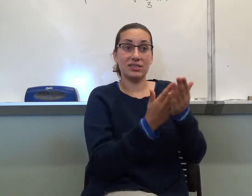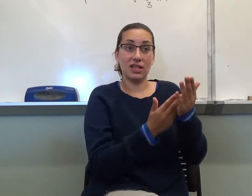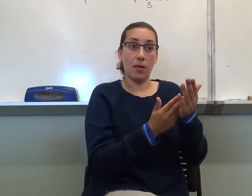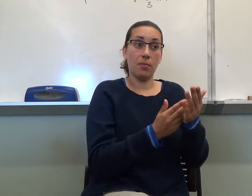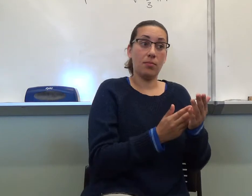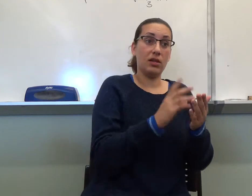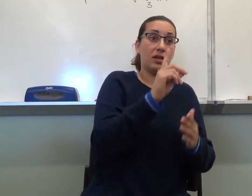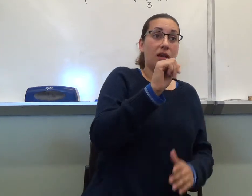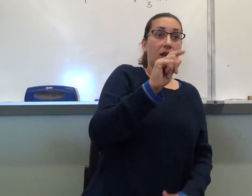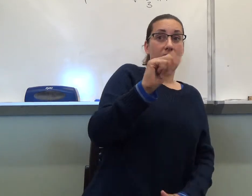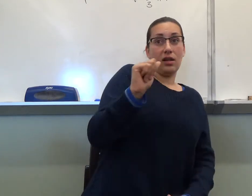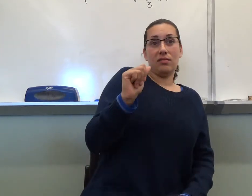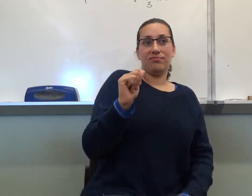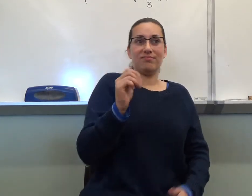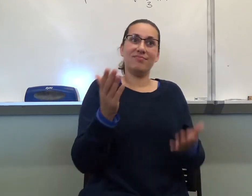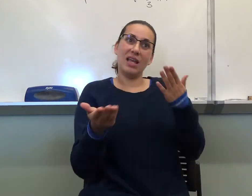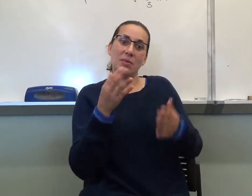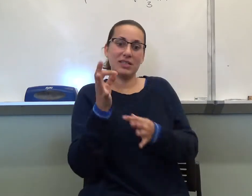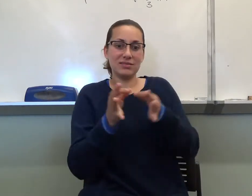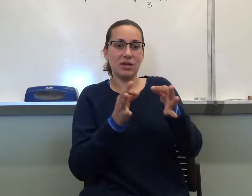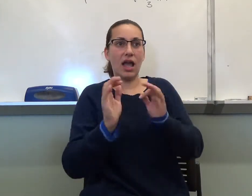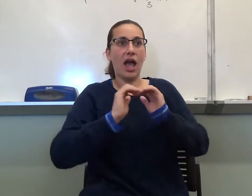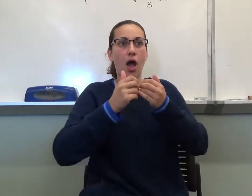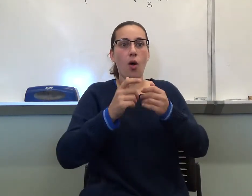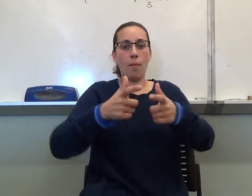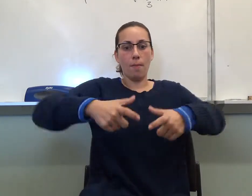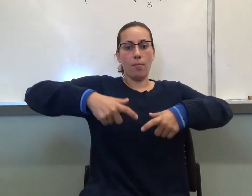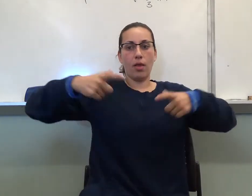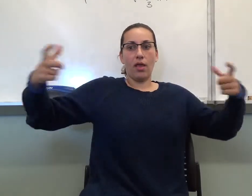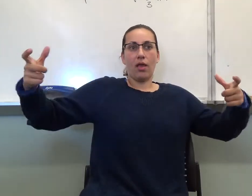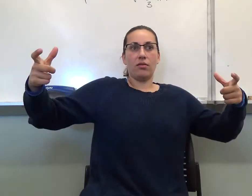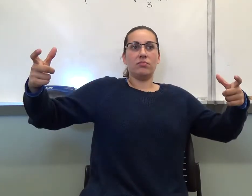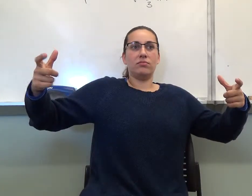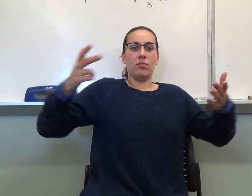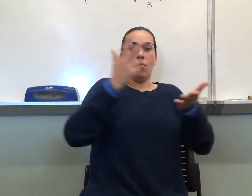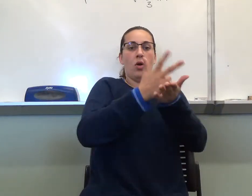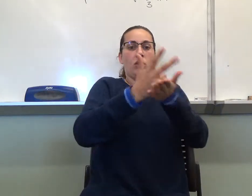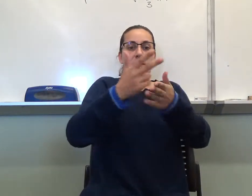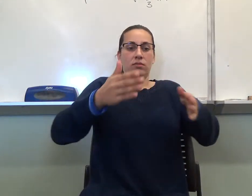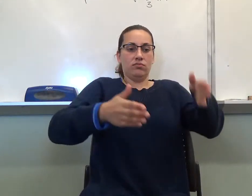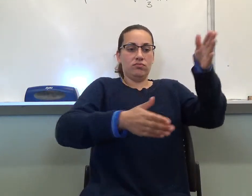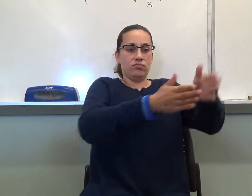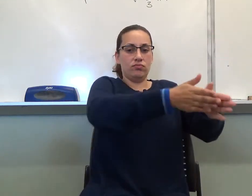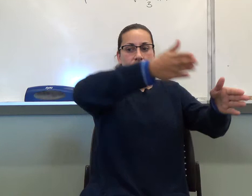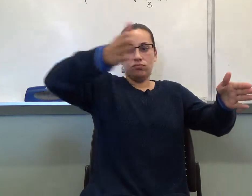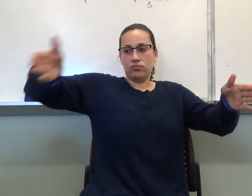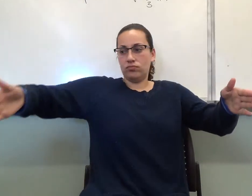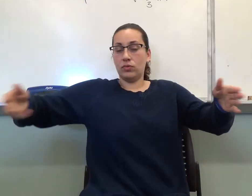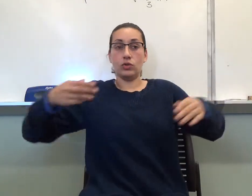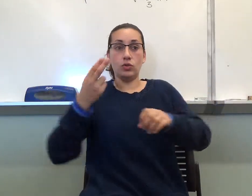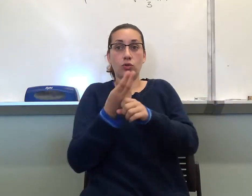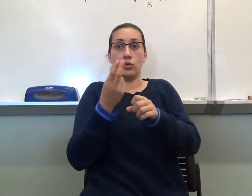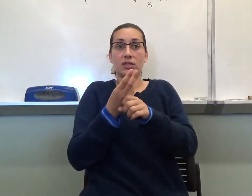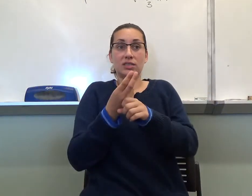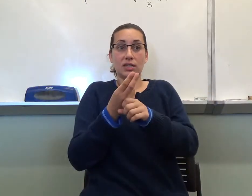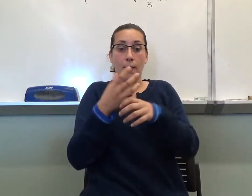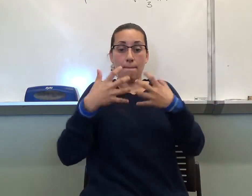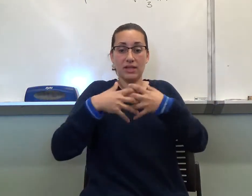with the width of the parking lot as it goes from one end to the other. Well, you're going to use a machine that sends out a little beam, maybe a radio beam or something like